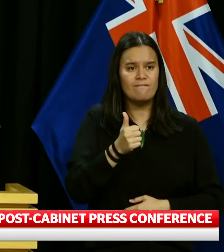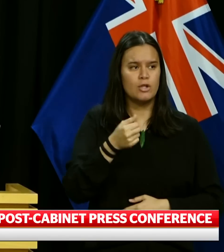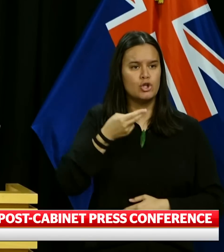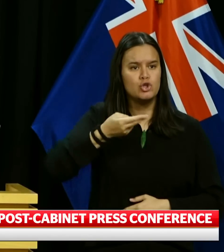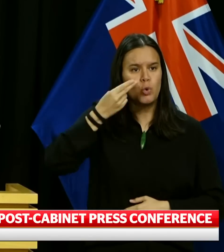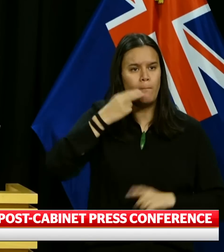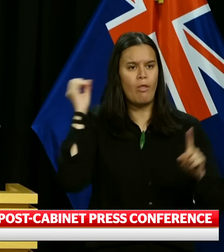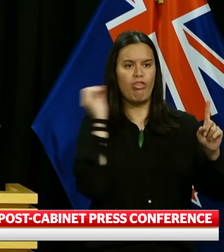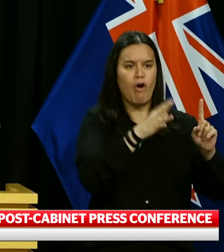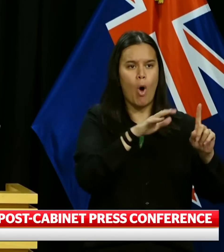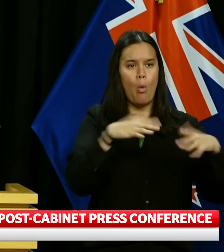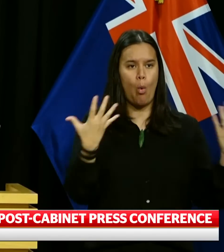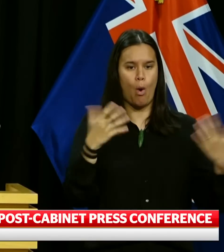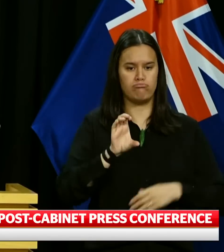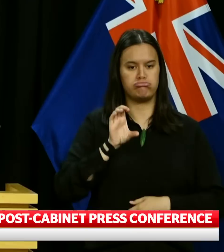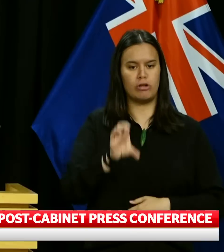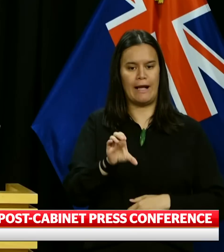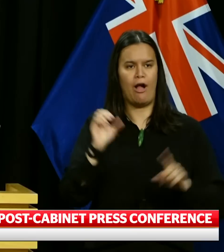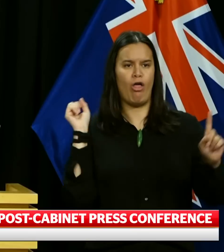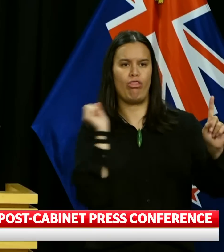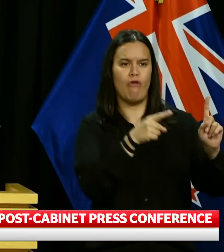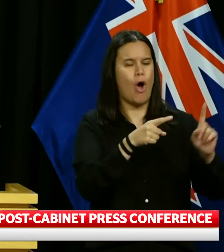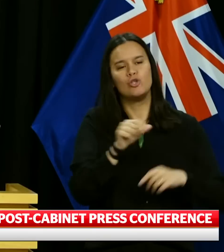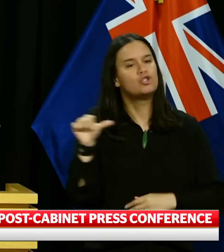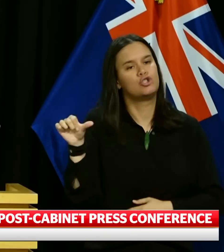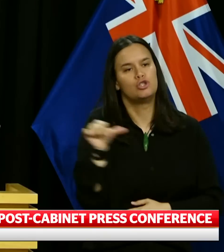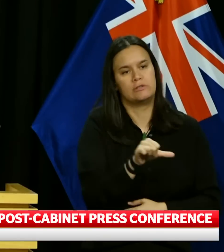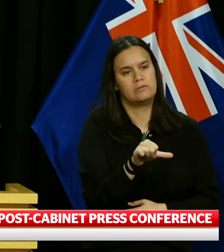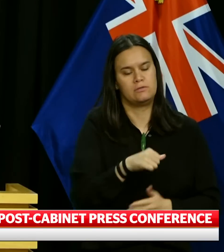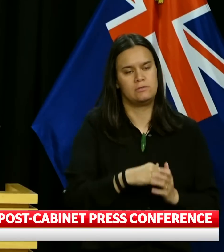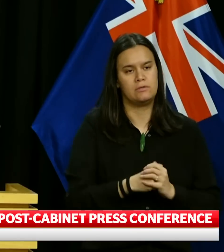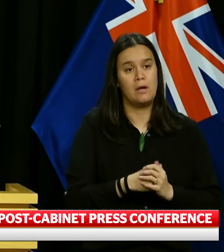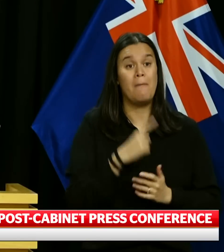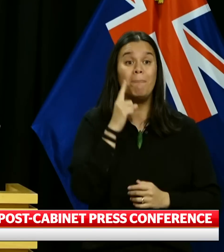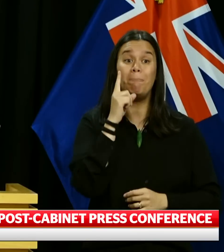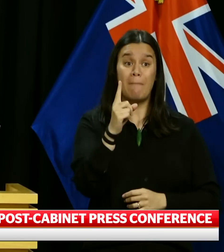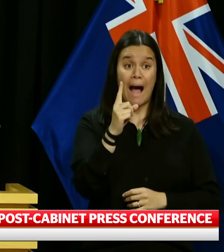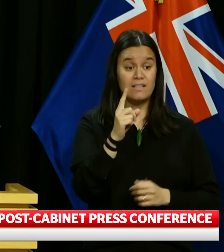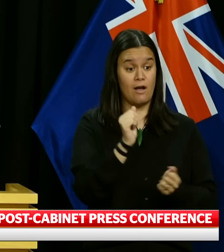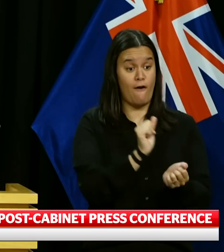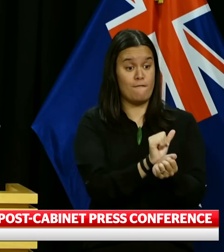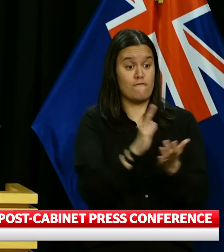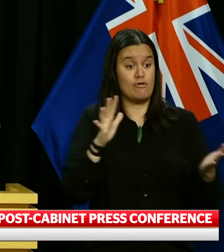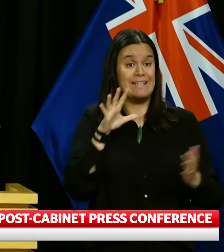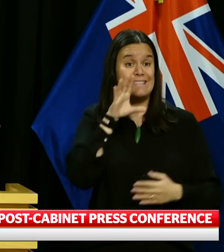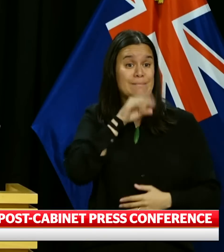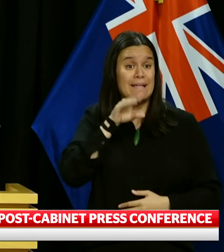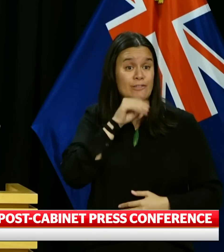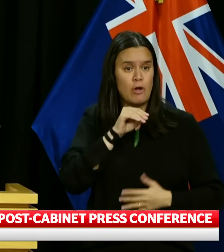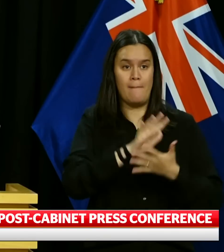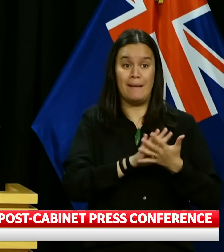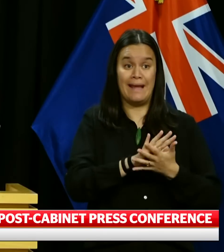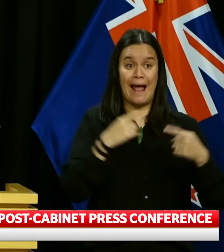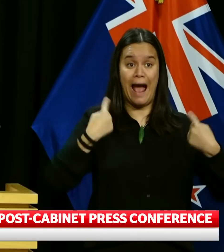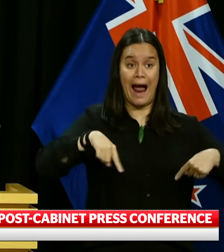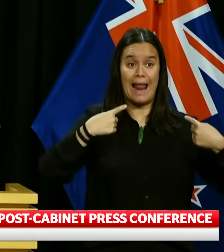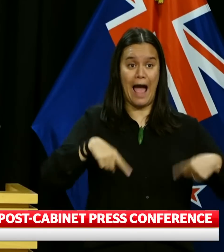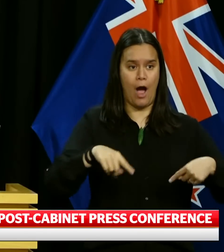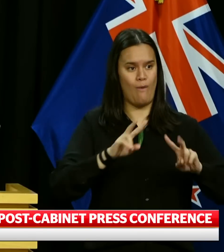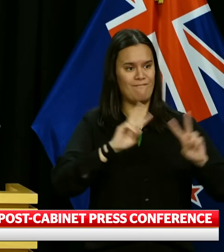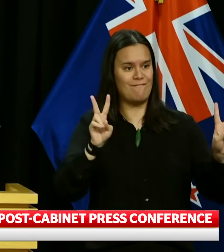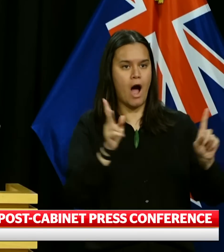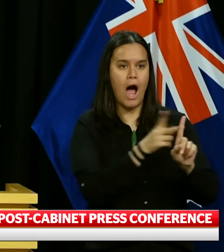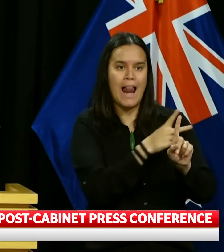brick. Ultimately, the right to free speech does not extend to the right to physical violence, and so I would condemn